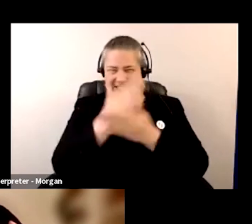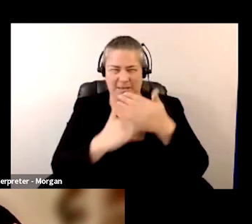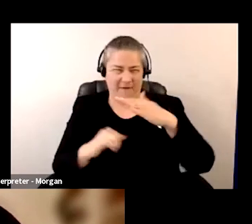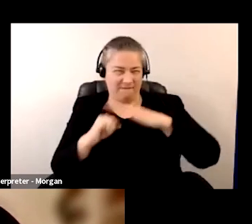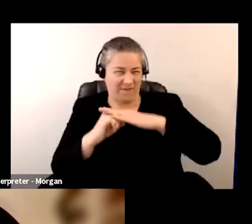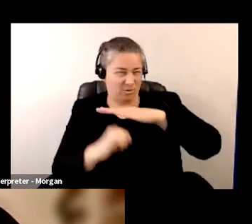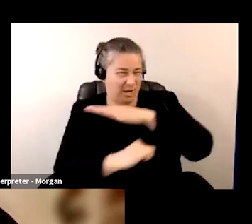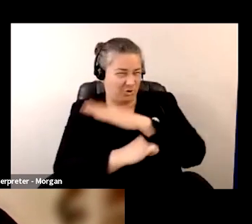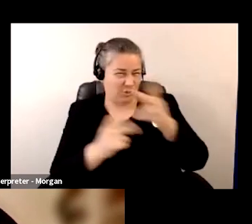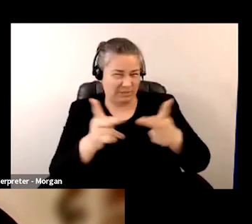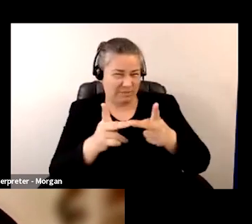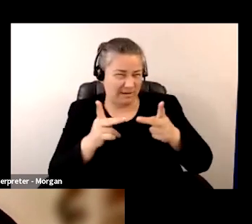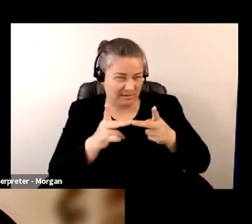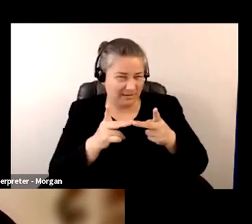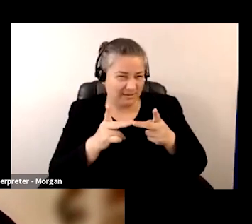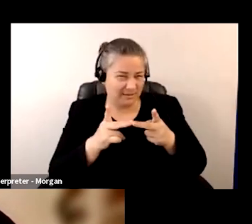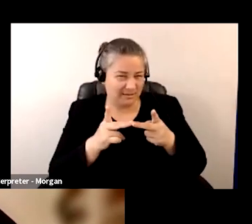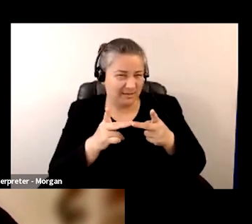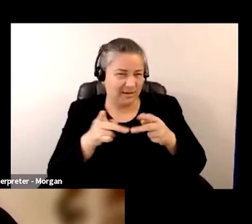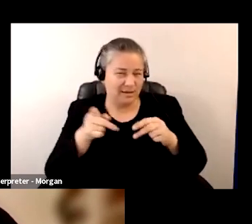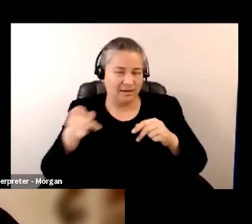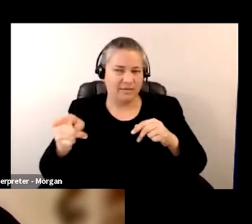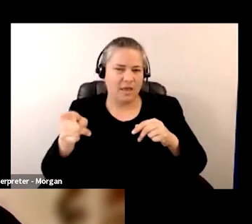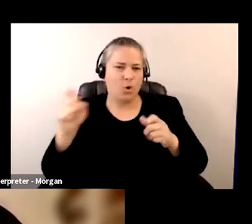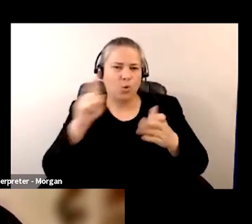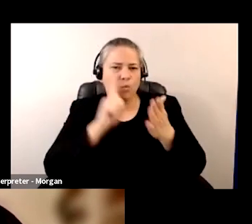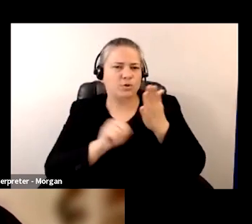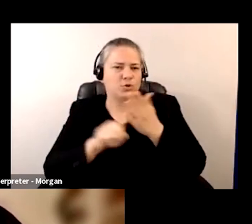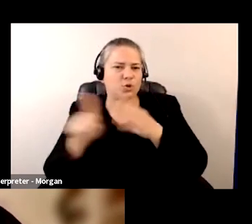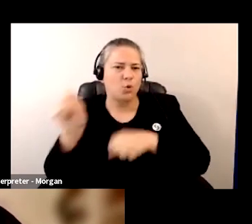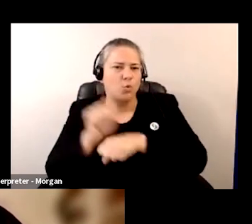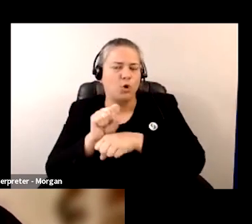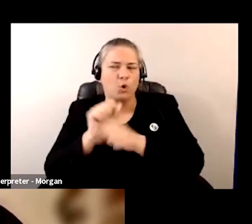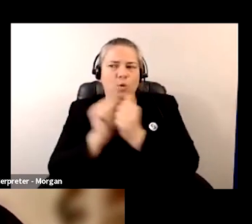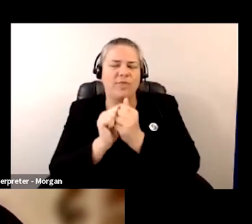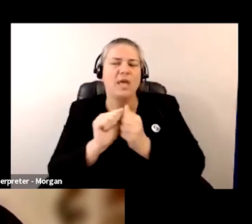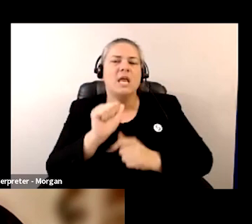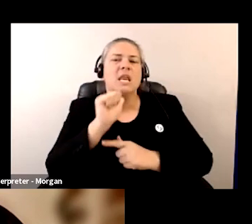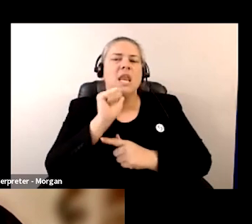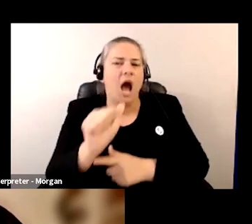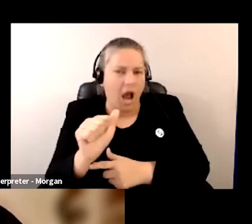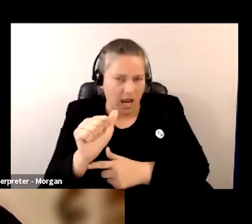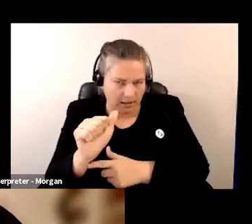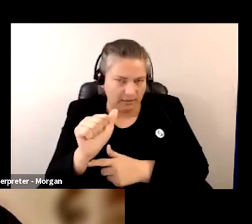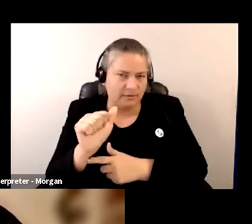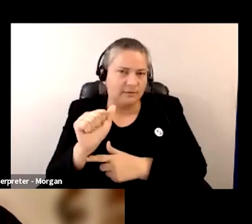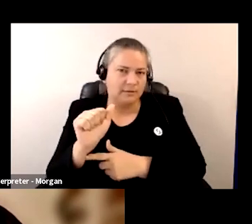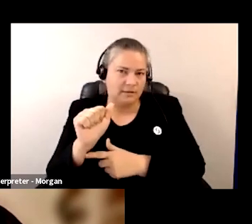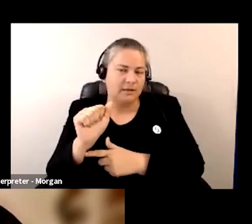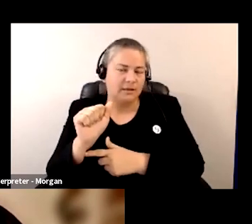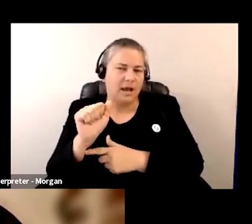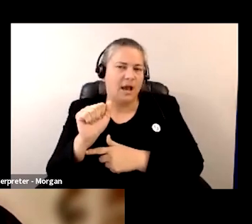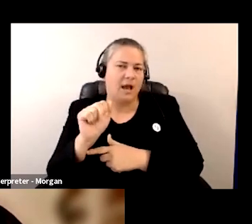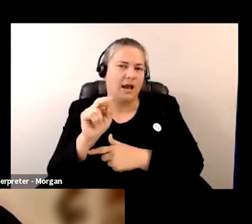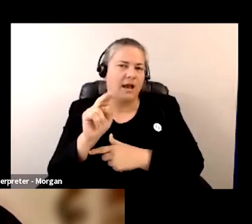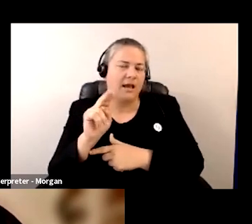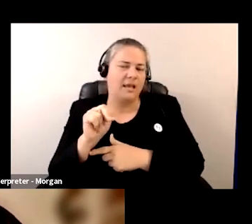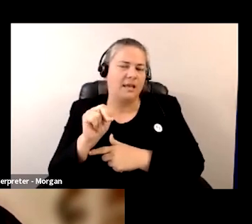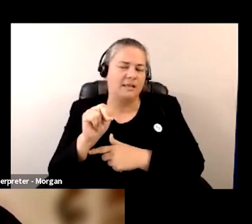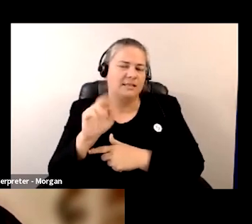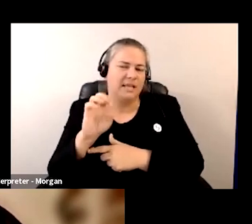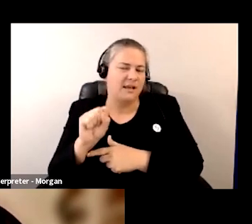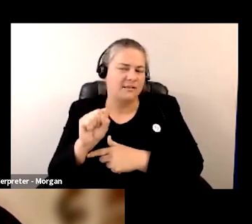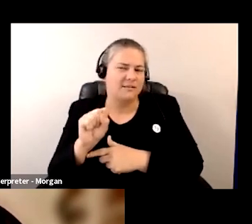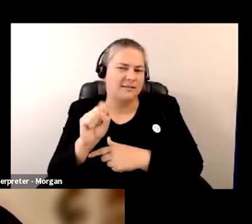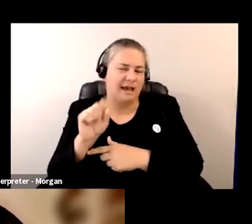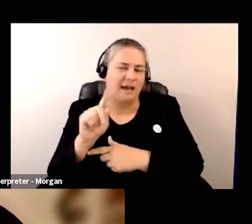that could just be built upon with researchers who are working with non-NCS based data sets to integrate. And you